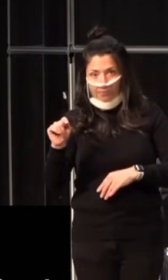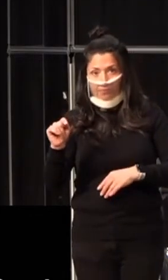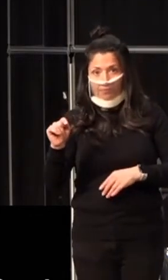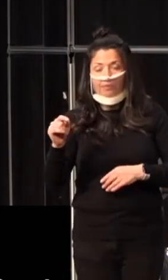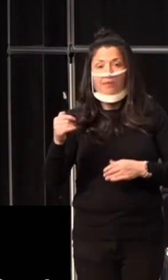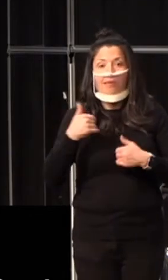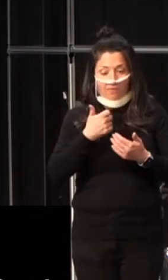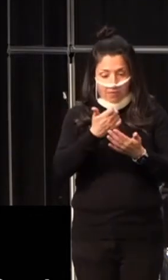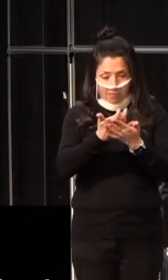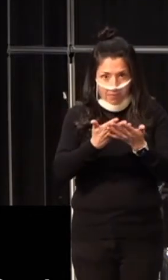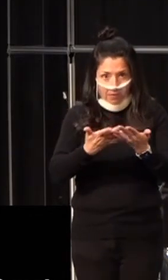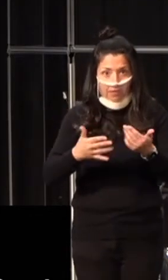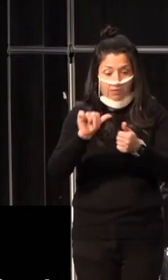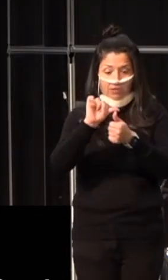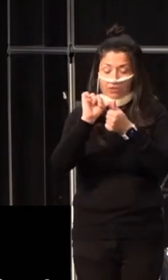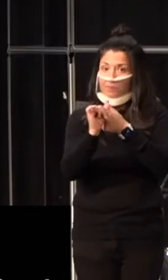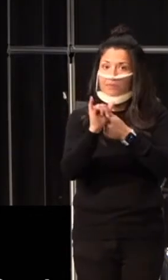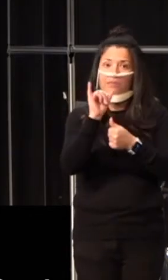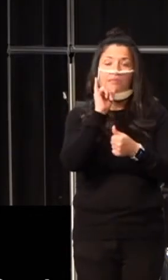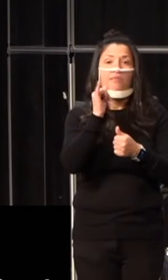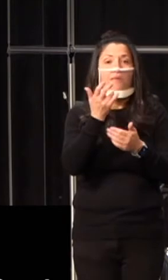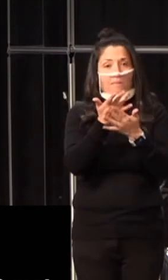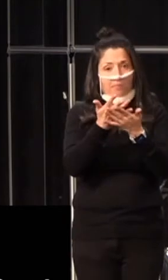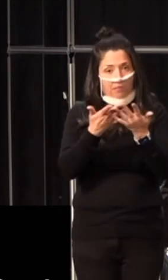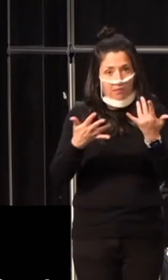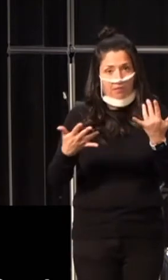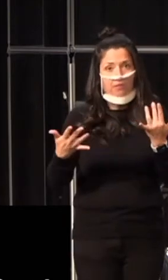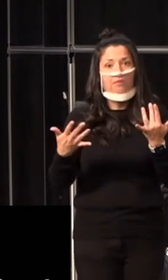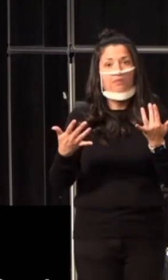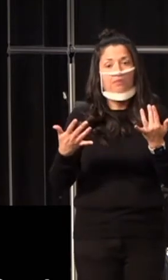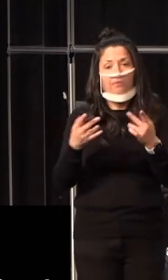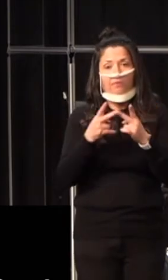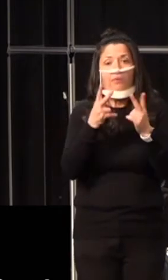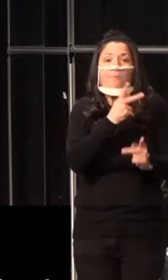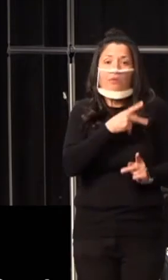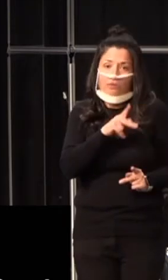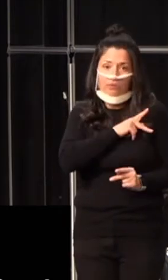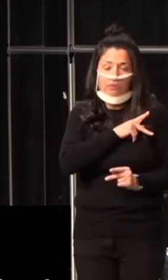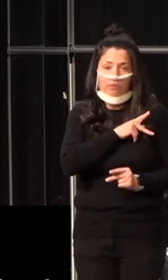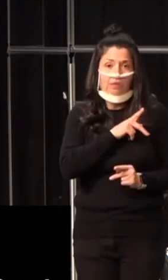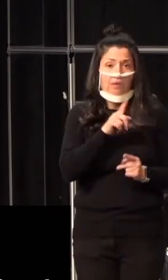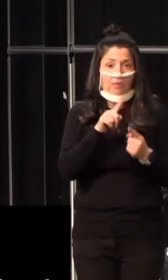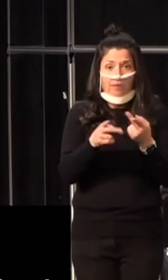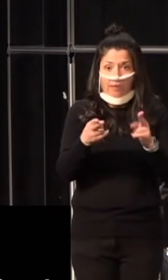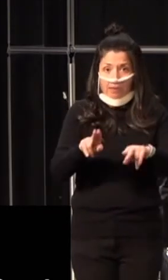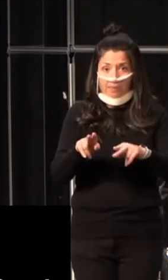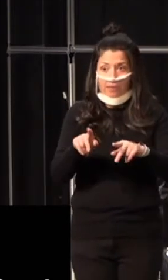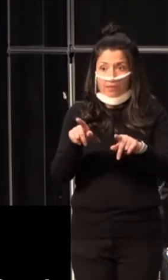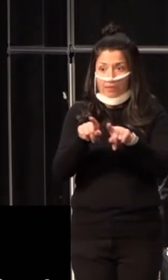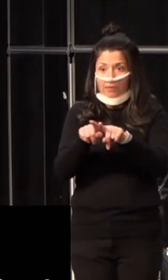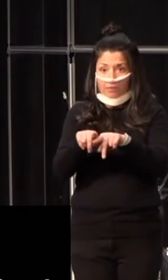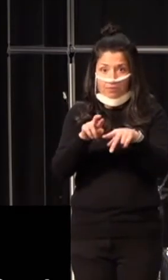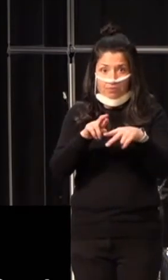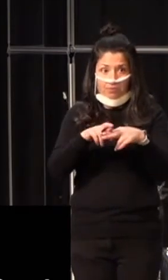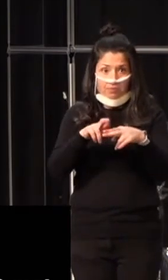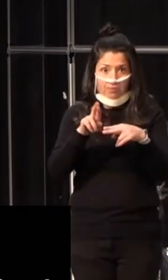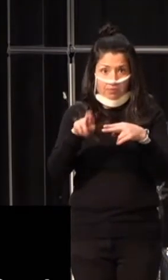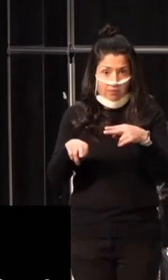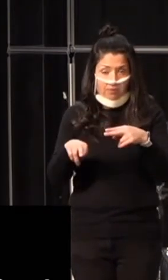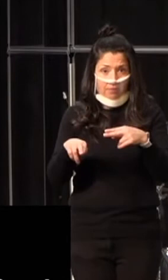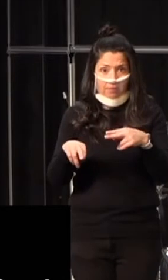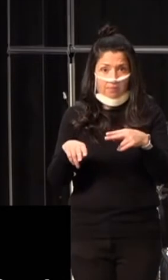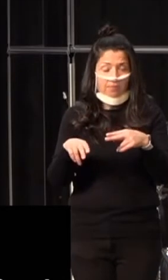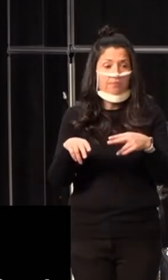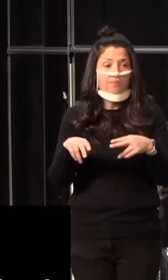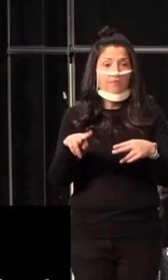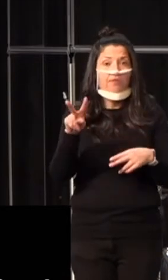There's bloodshed. Circumcision is intimate. It's bloody. And then what happens as a result of that? Verse 26,